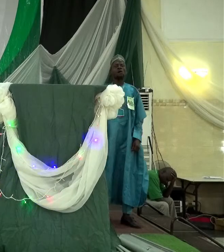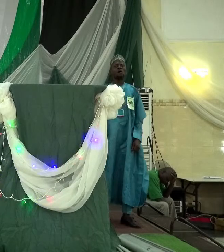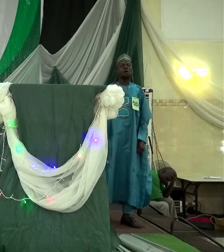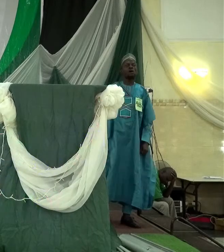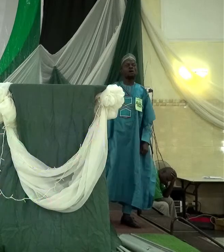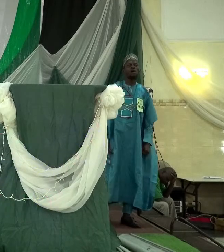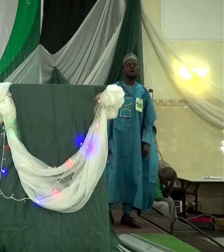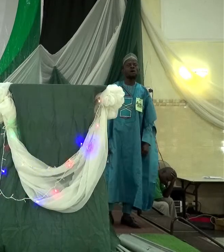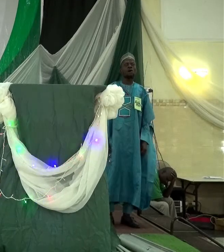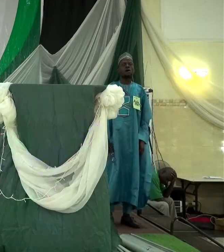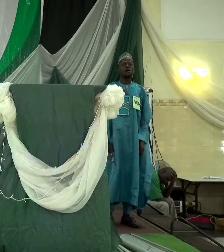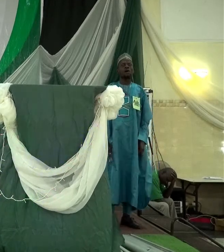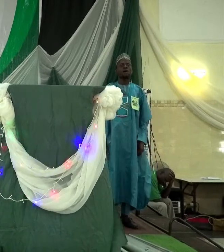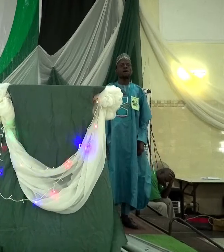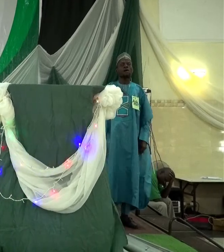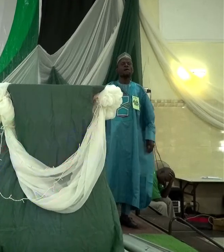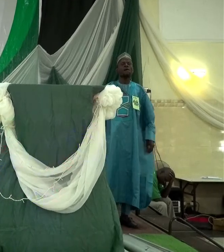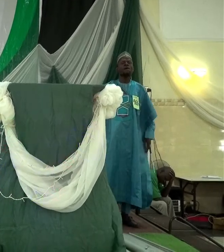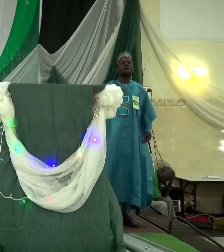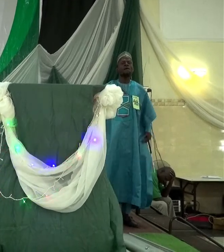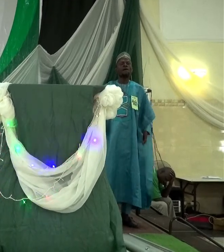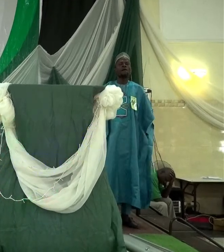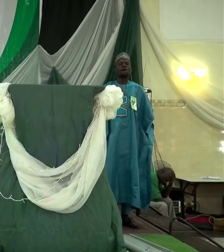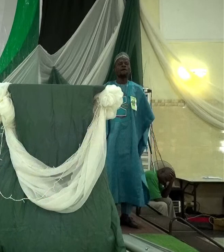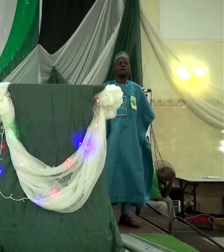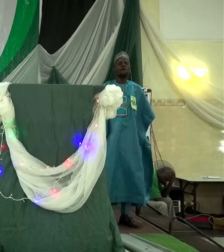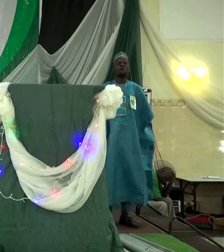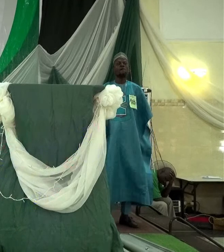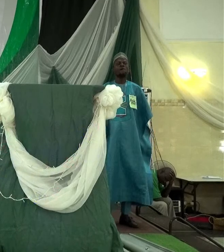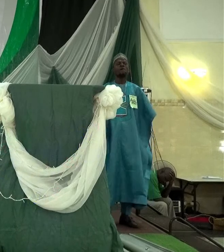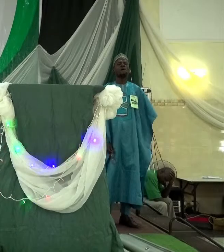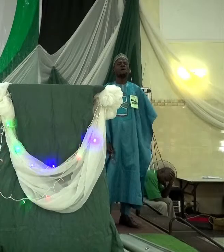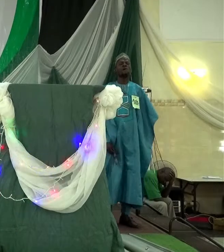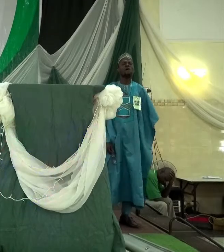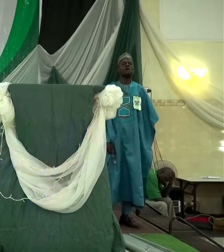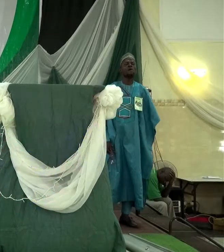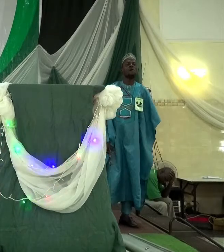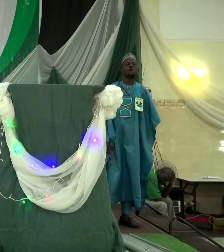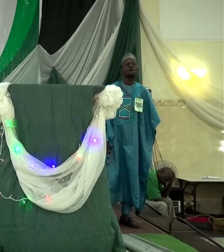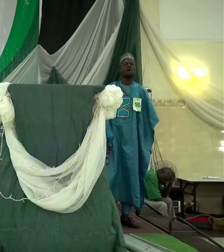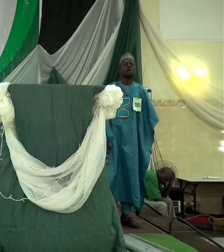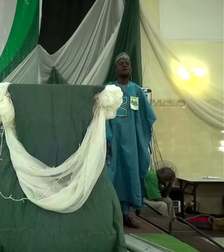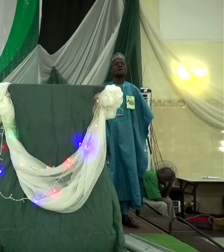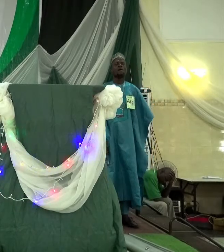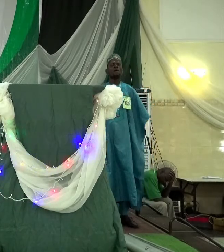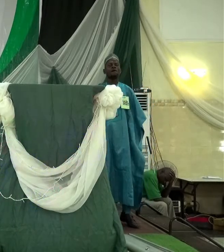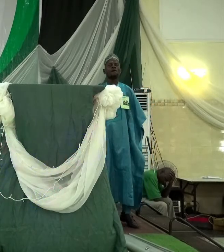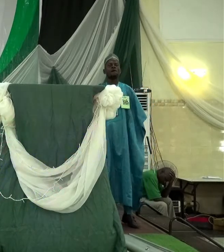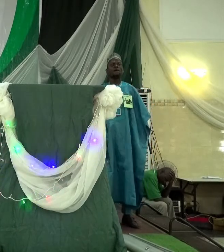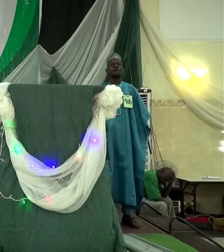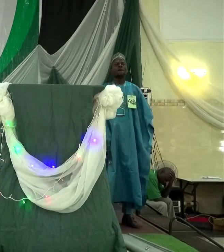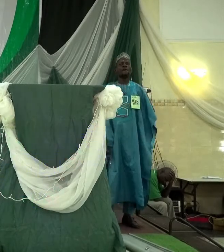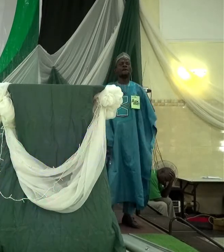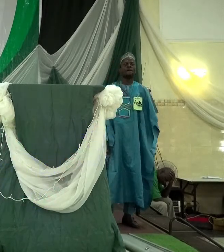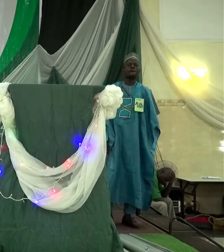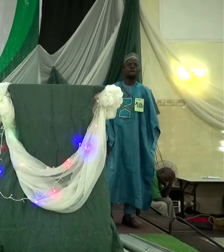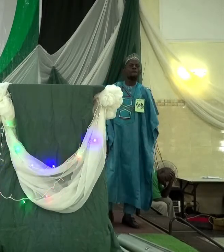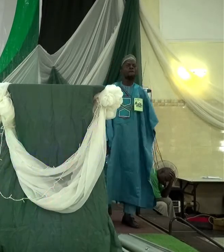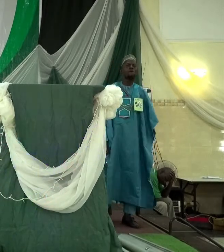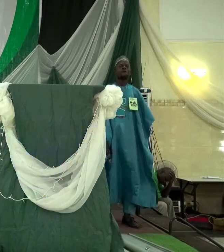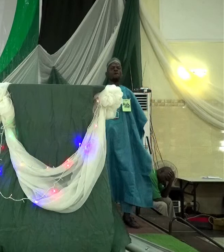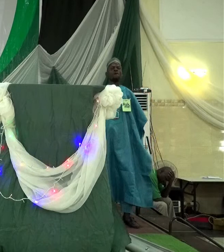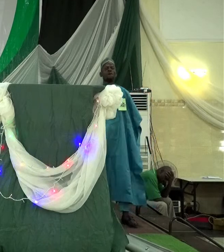Lawal, Deputy Governor of your state. Chairman, Dr. Yunus Akintunde, Senator of your Central Senatorial District. Royal Father of the